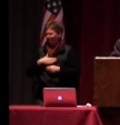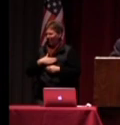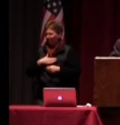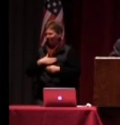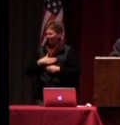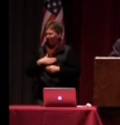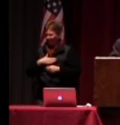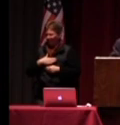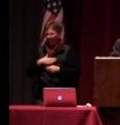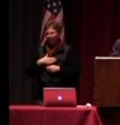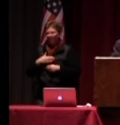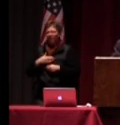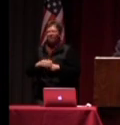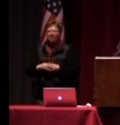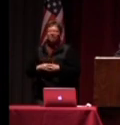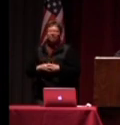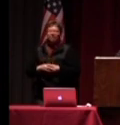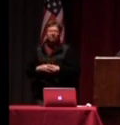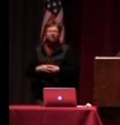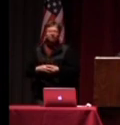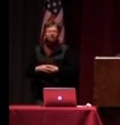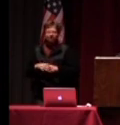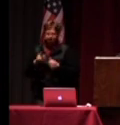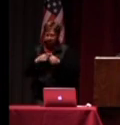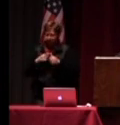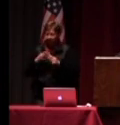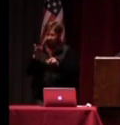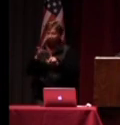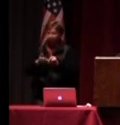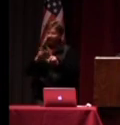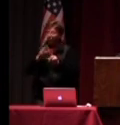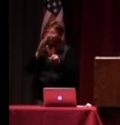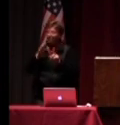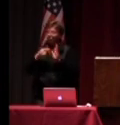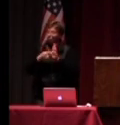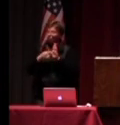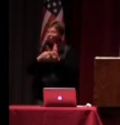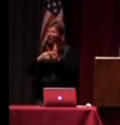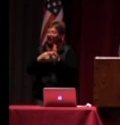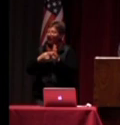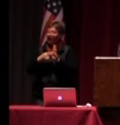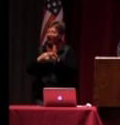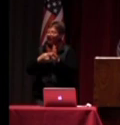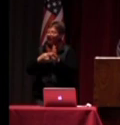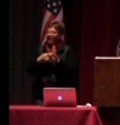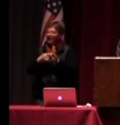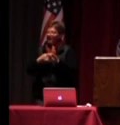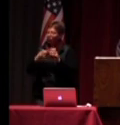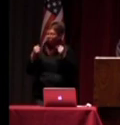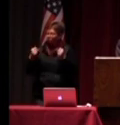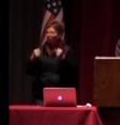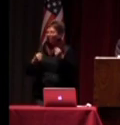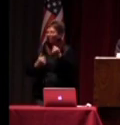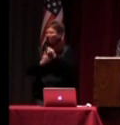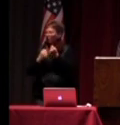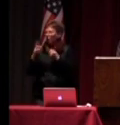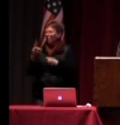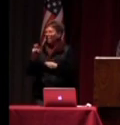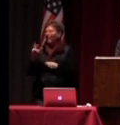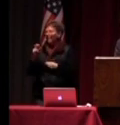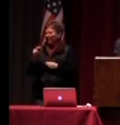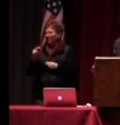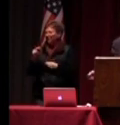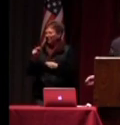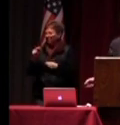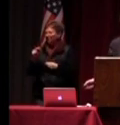Italian and Egyptian campaigns? First, he was portrayed as a figure of uncommon republican patriotism and virtue. And